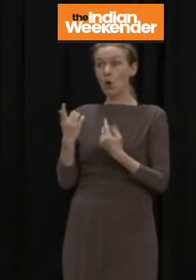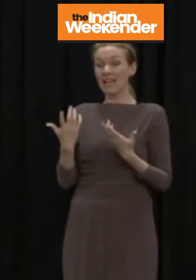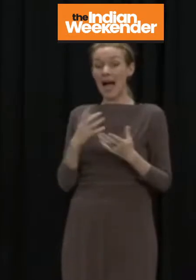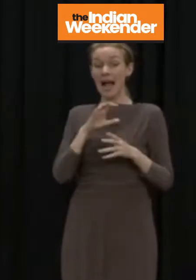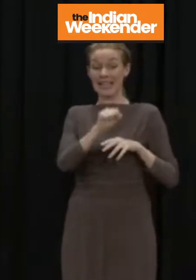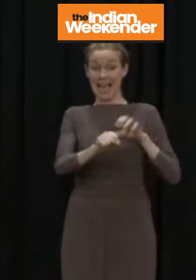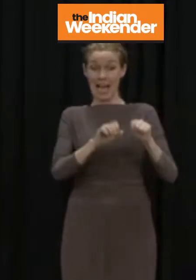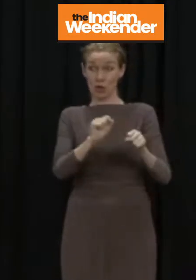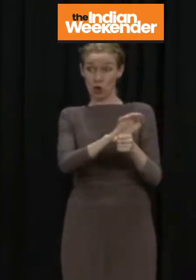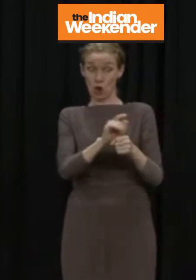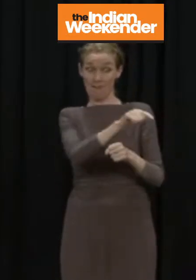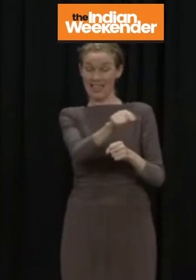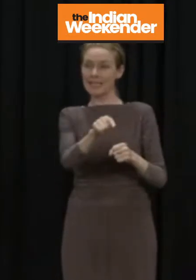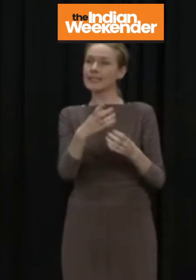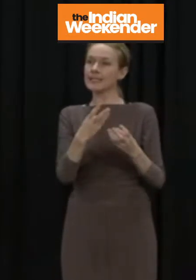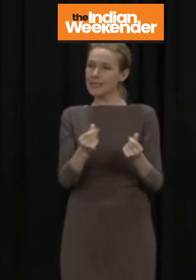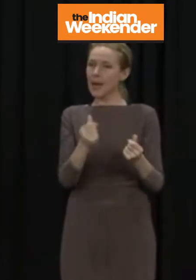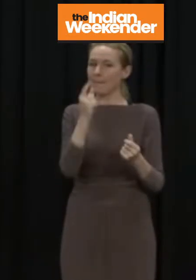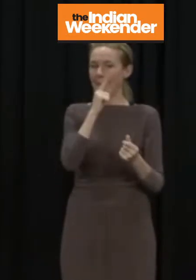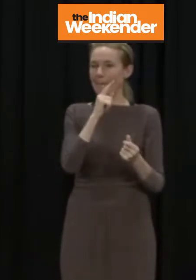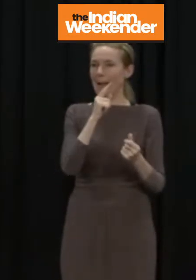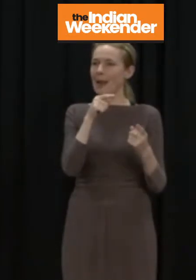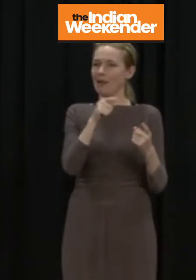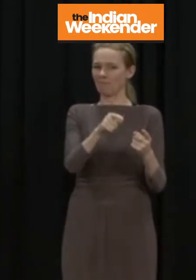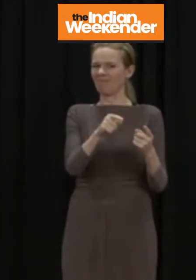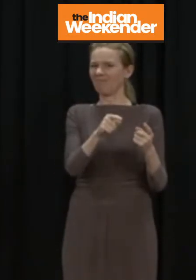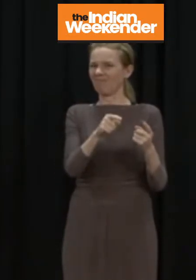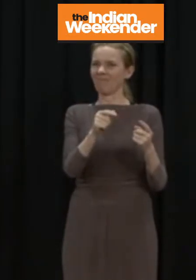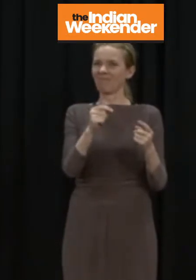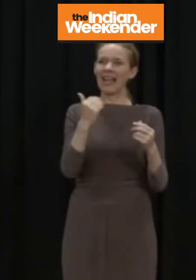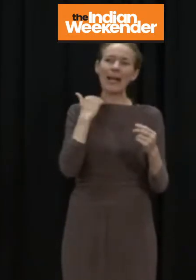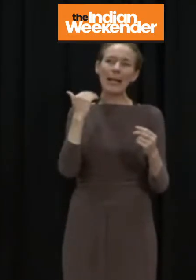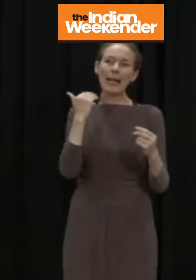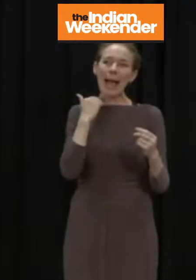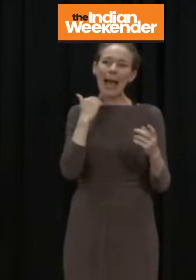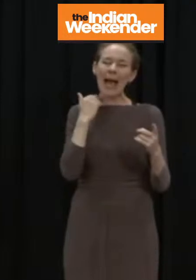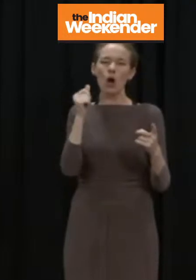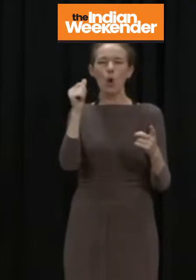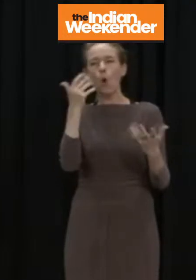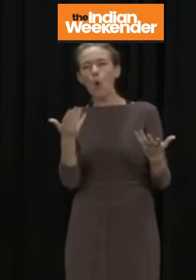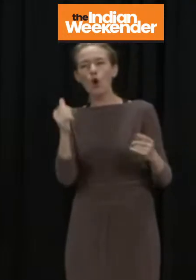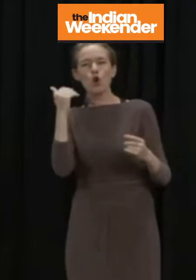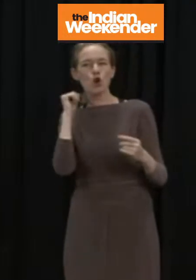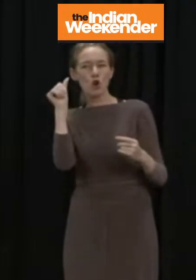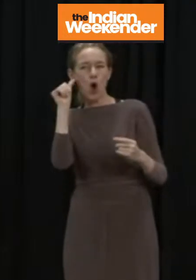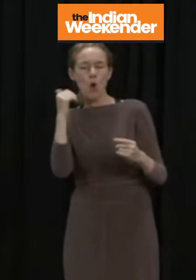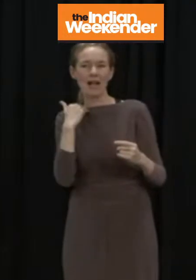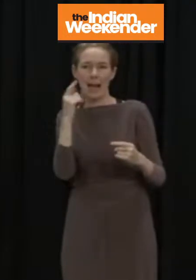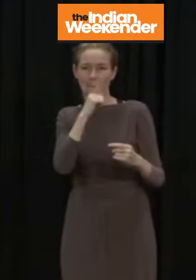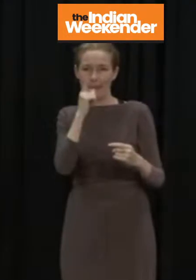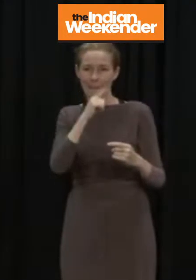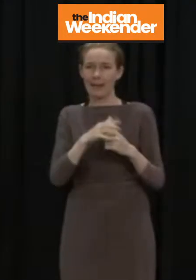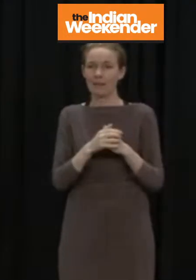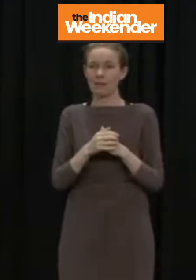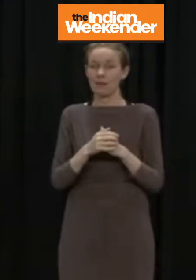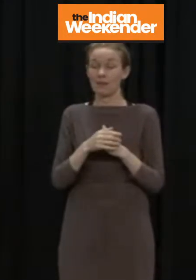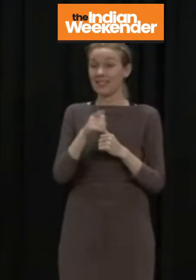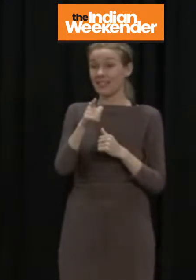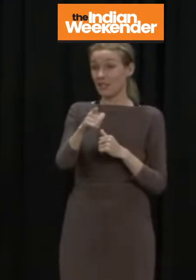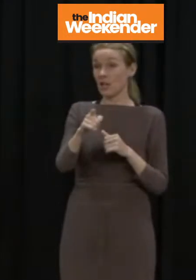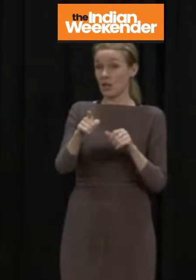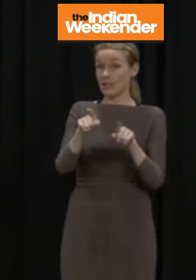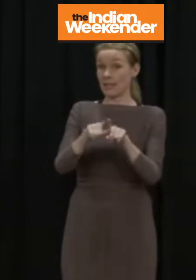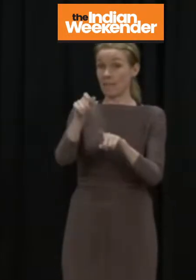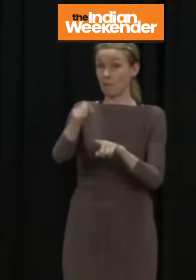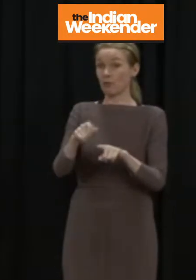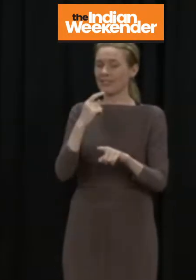gangs involved in this, and that's about as far as I can go in terms of the information that I have. You're also saying they're not spreading the virus,